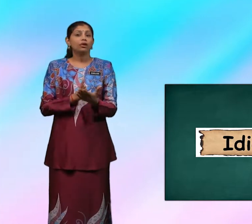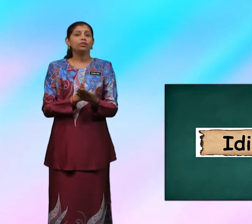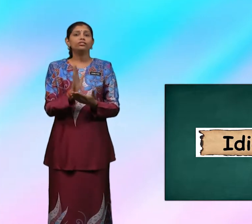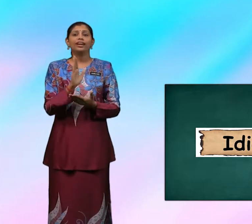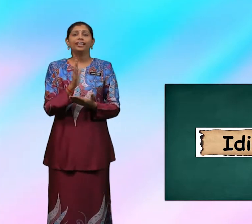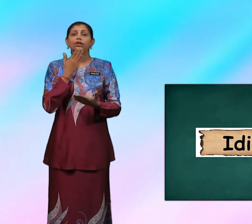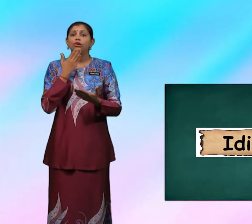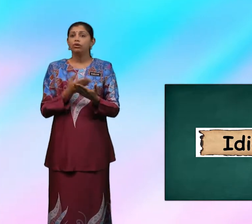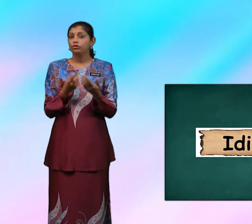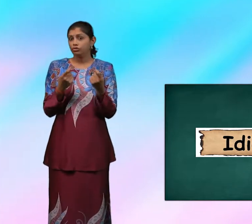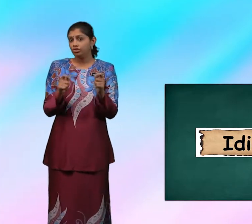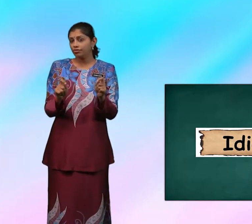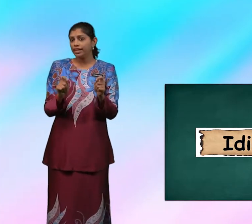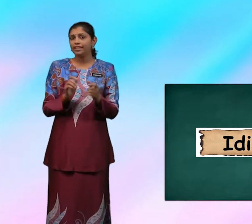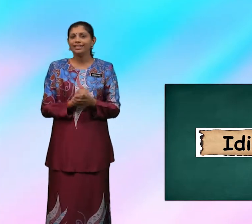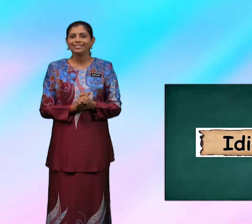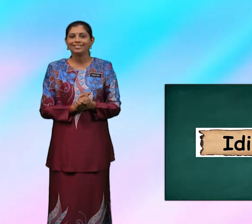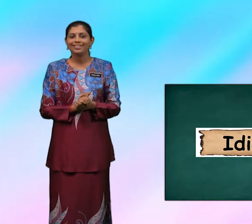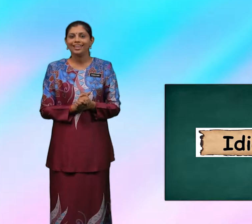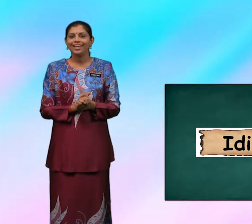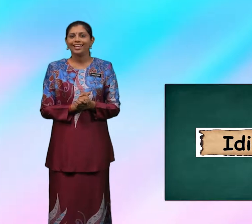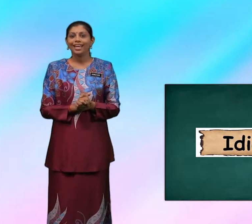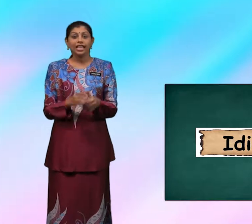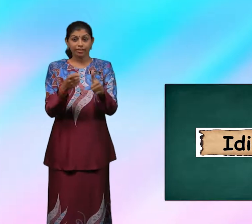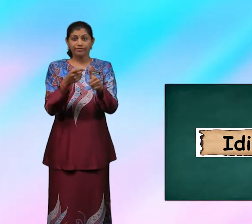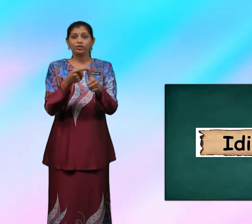All right. Good try, kids. The first one.